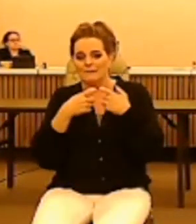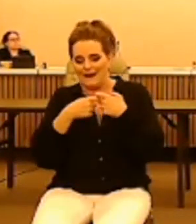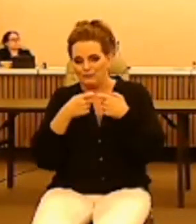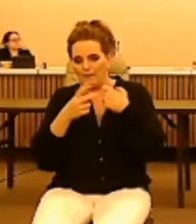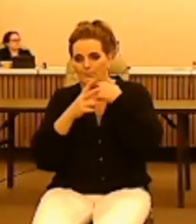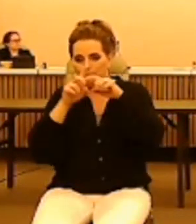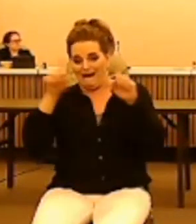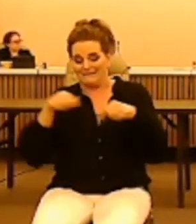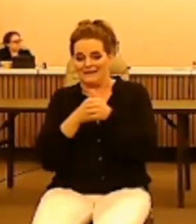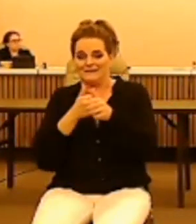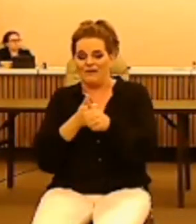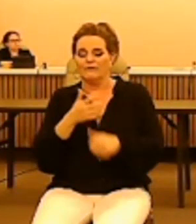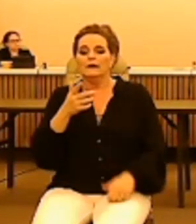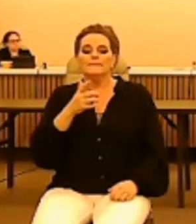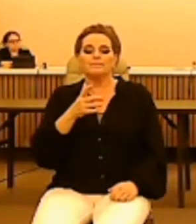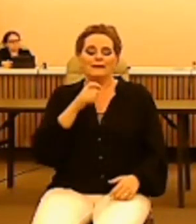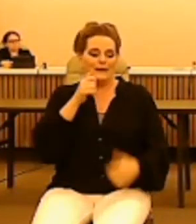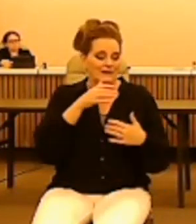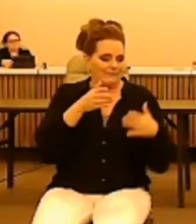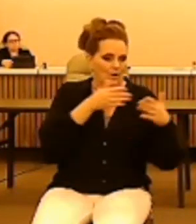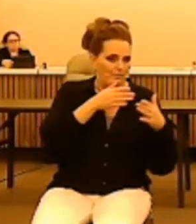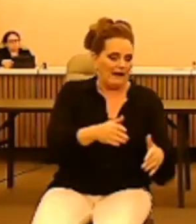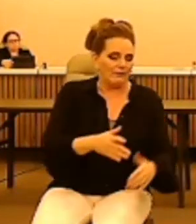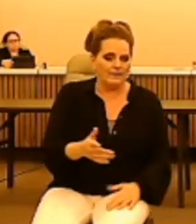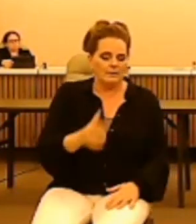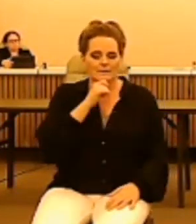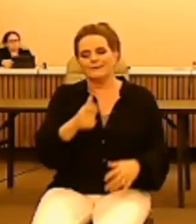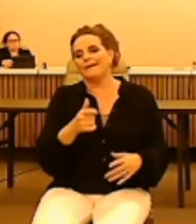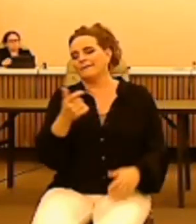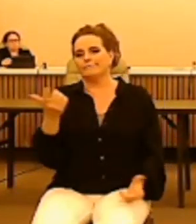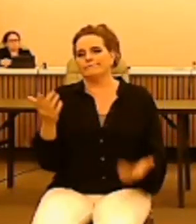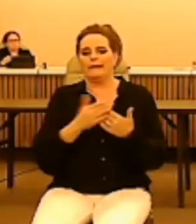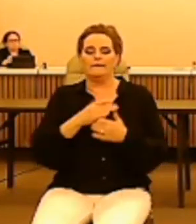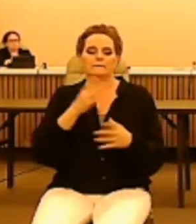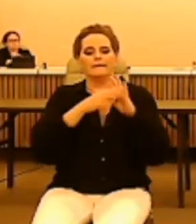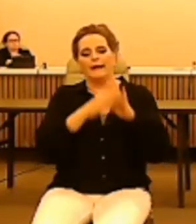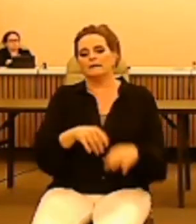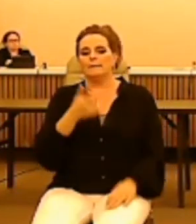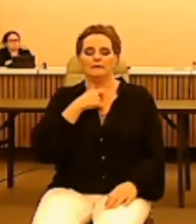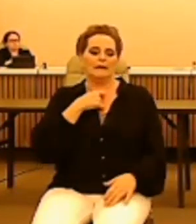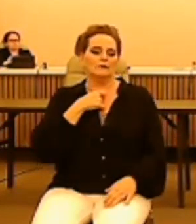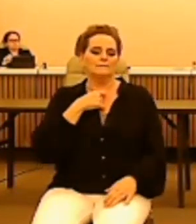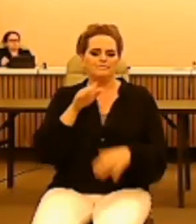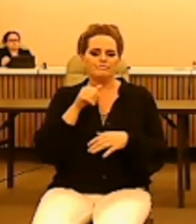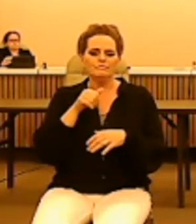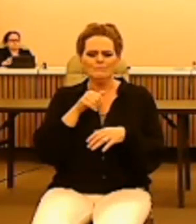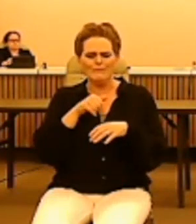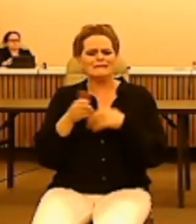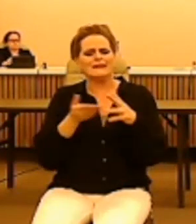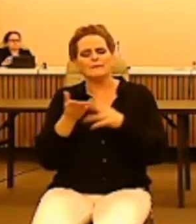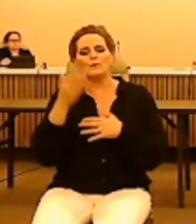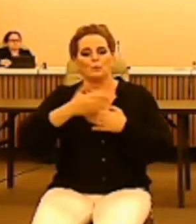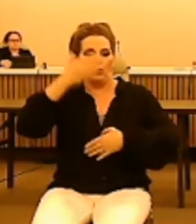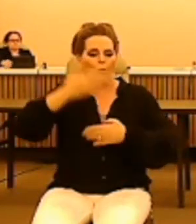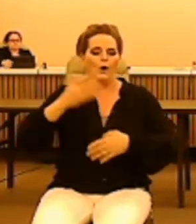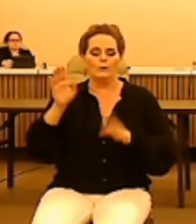So if it's not easy to connect, you know, let's say that they could run a conduit through the wall if it's going to be, for